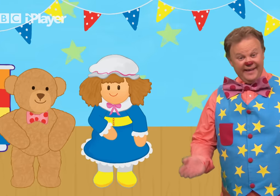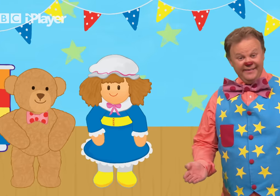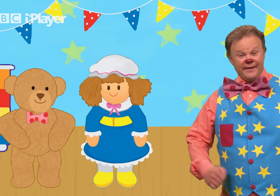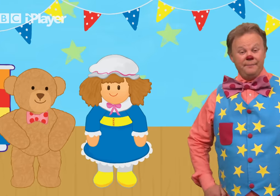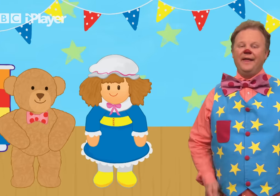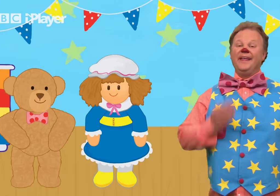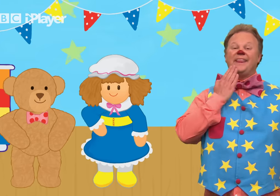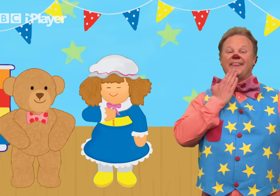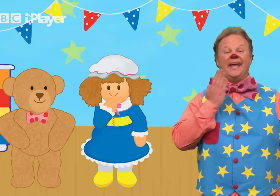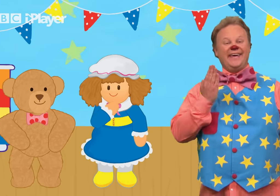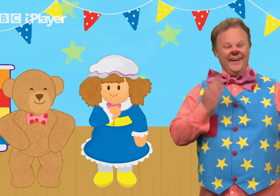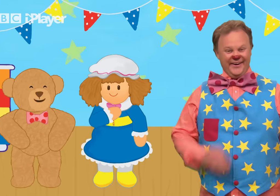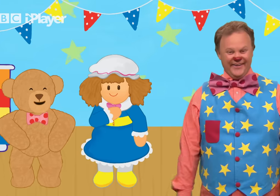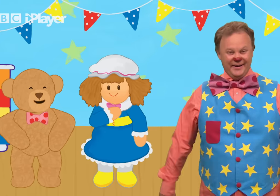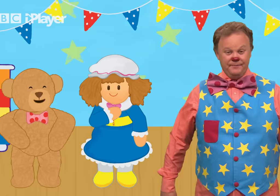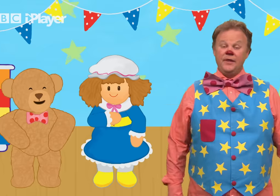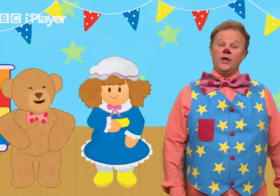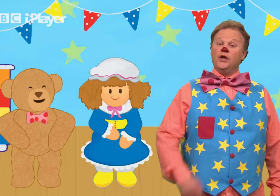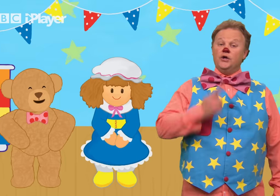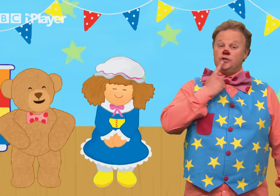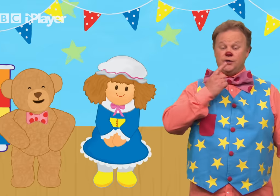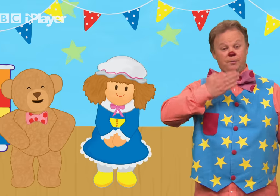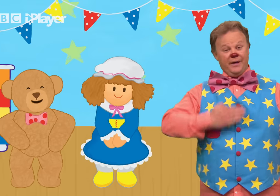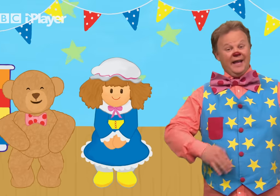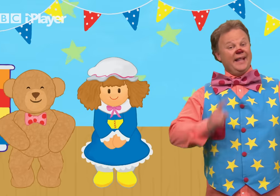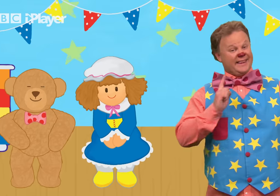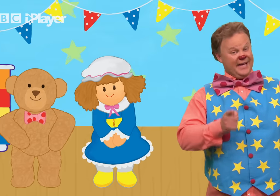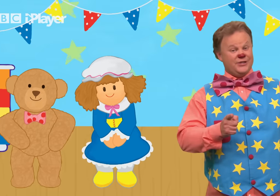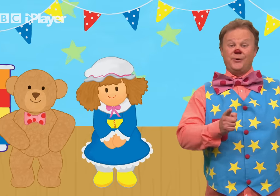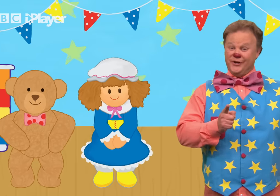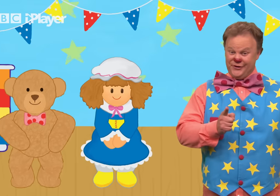Please. Thank you. Two polite things you can do.